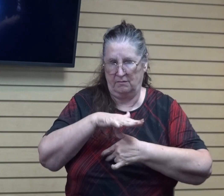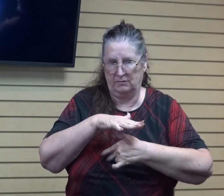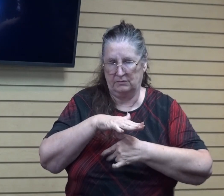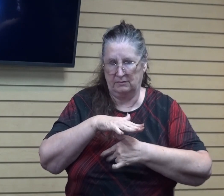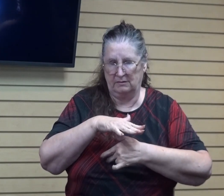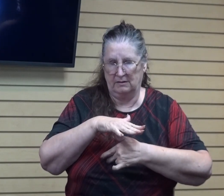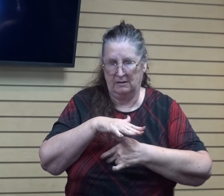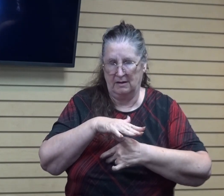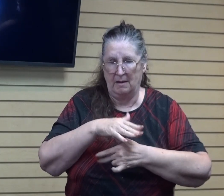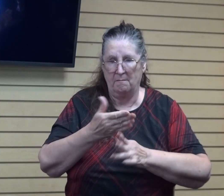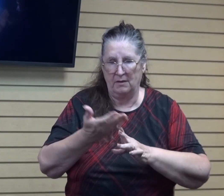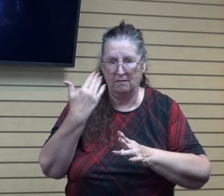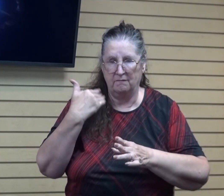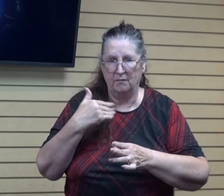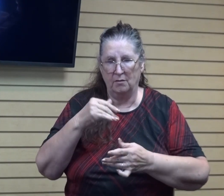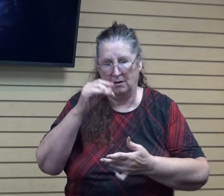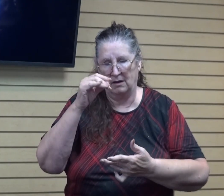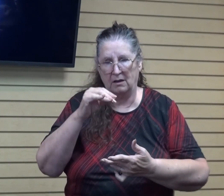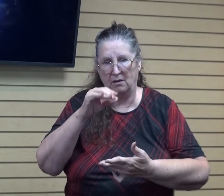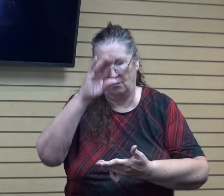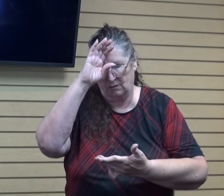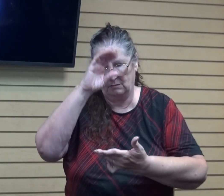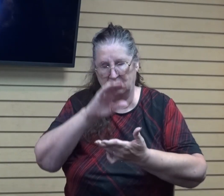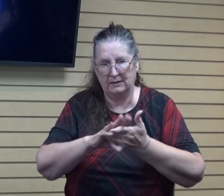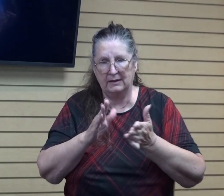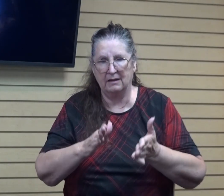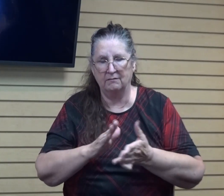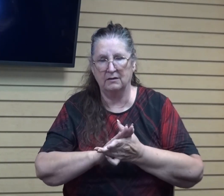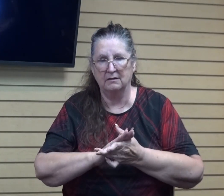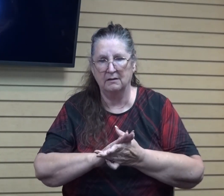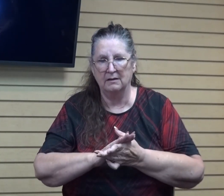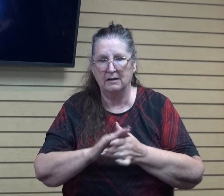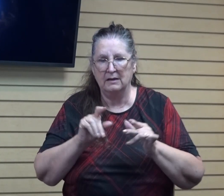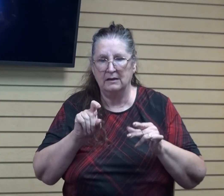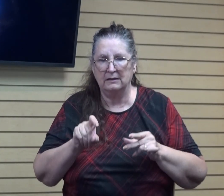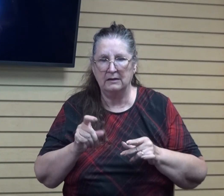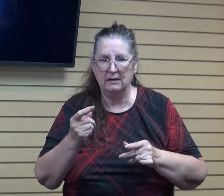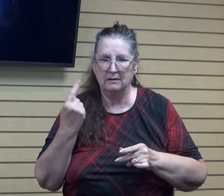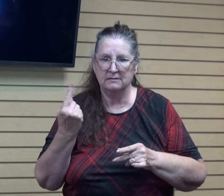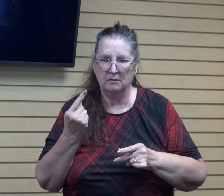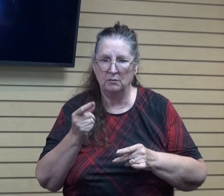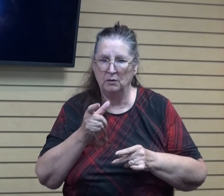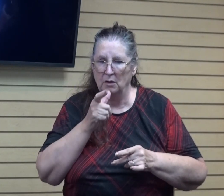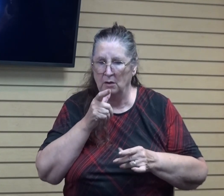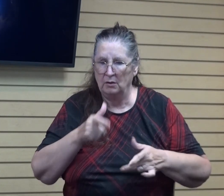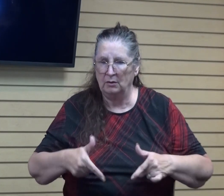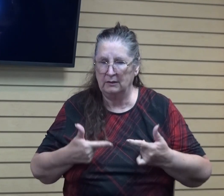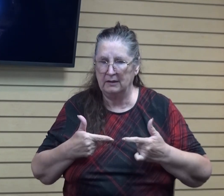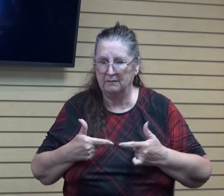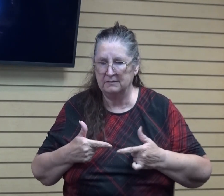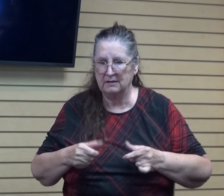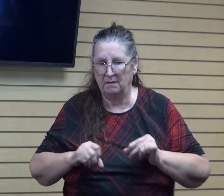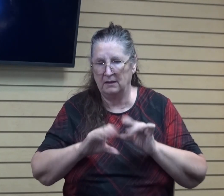coming to faith, it will take someone like us who live in the light to bring that knowledge to those in the